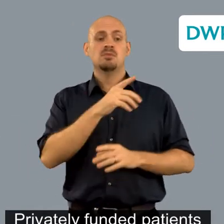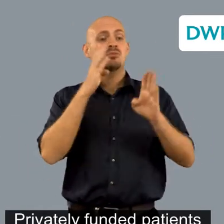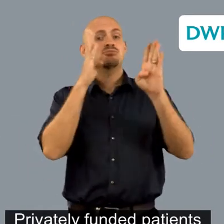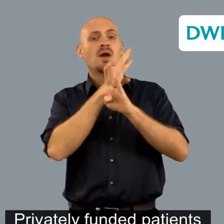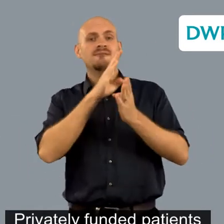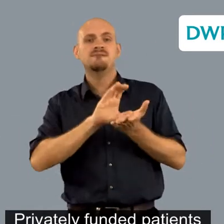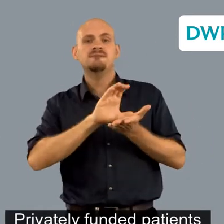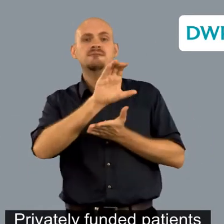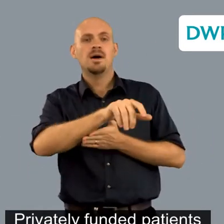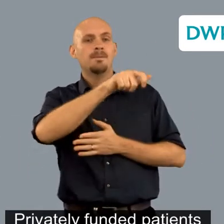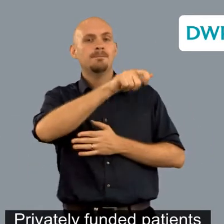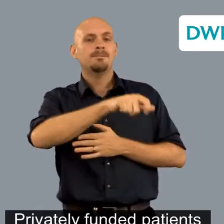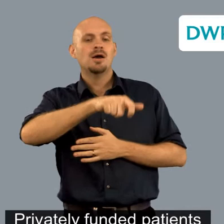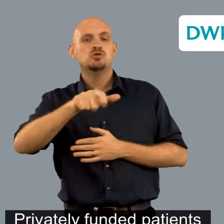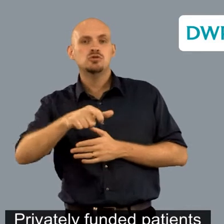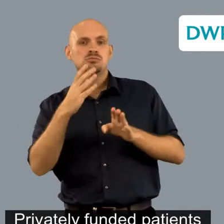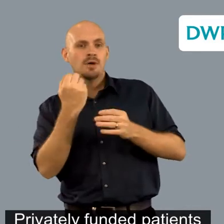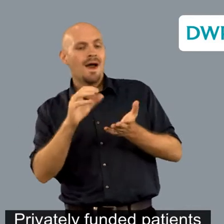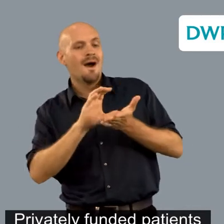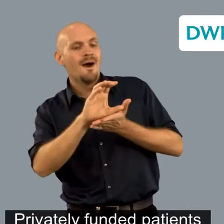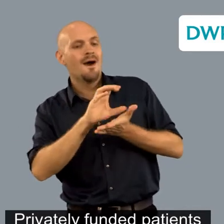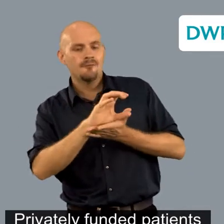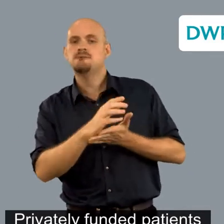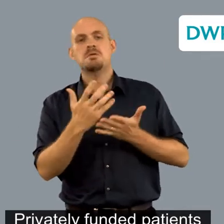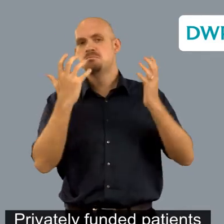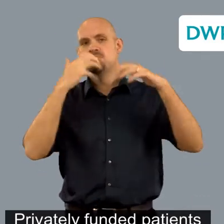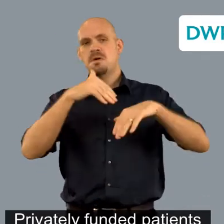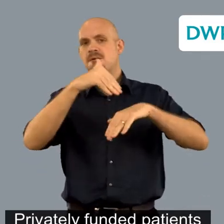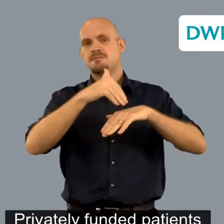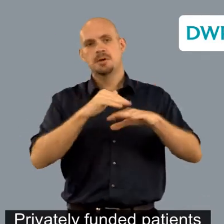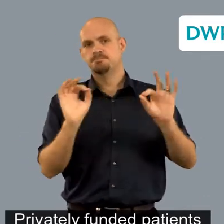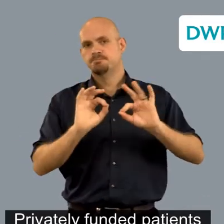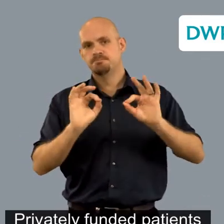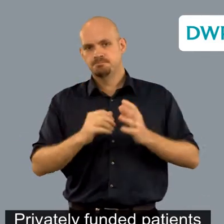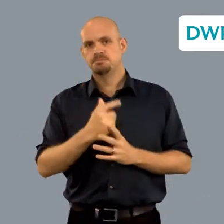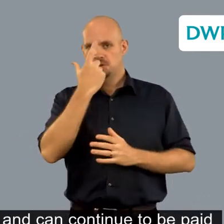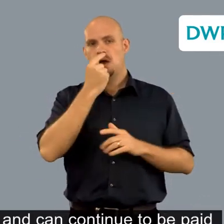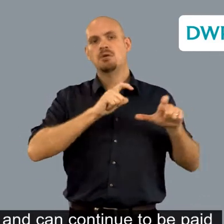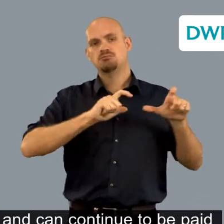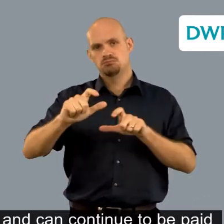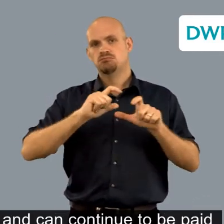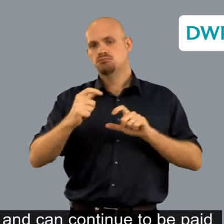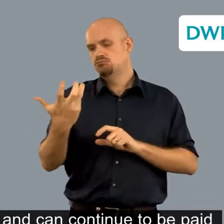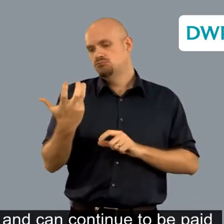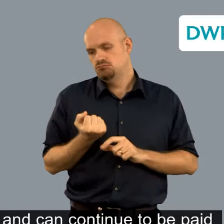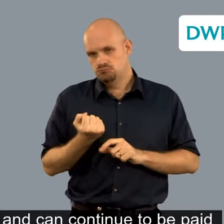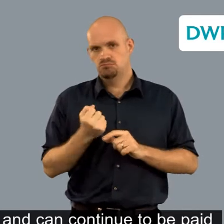Privately funded patients are unaffected by these rules and can continue to be paid either component of